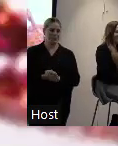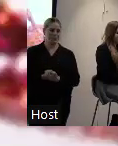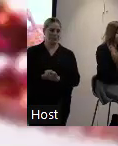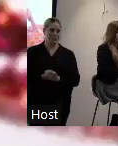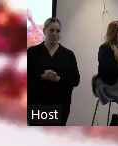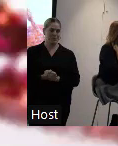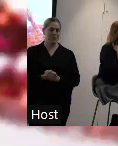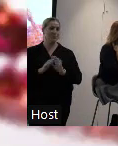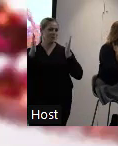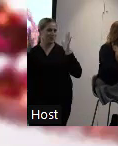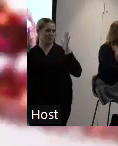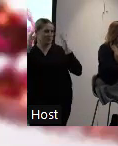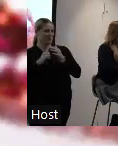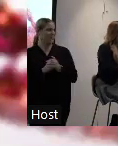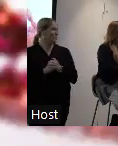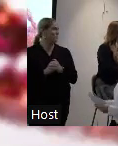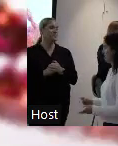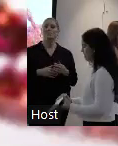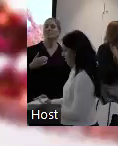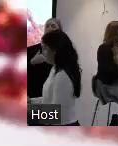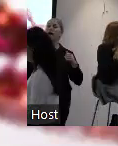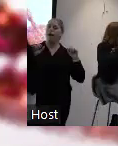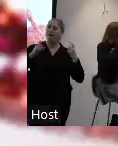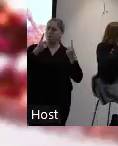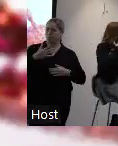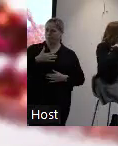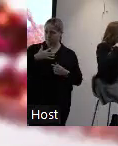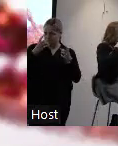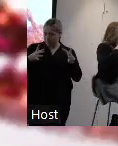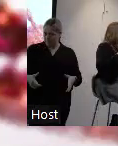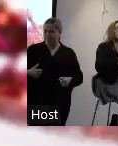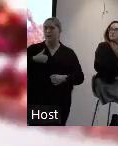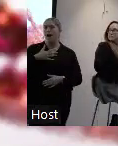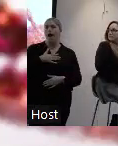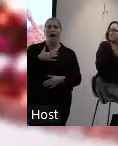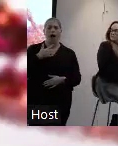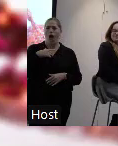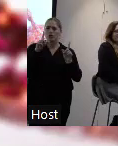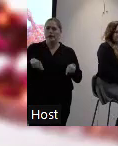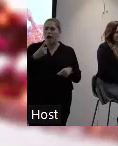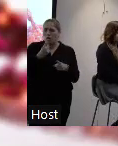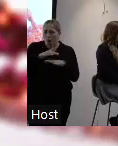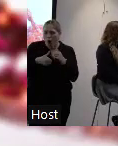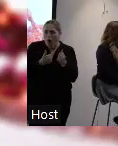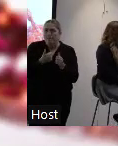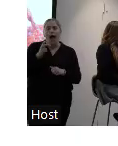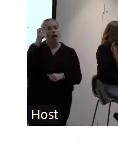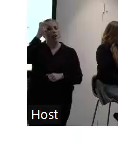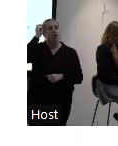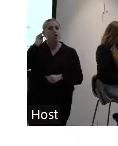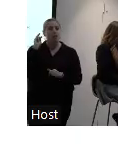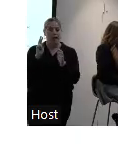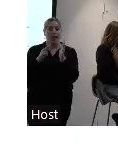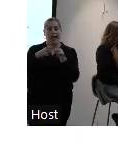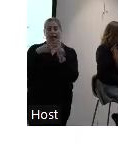Thanks, Olivia. Before I start, I'm just going to give a really brief introduction of neural networks, which is the craft activity that everyone's